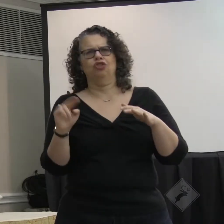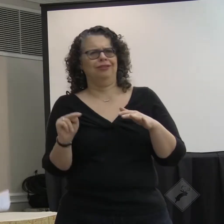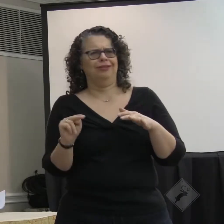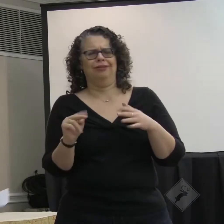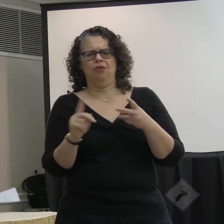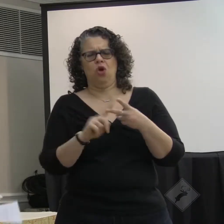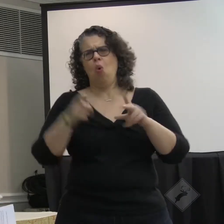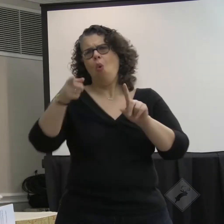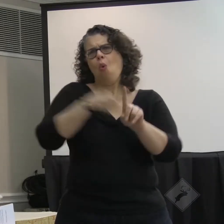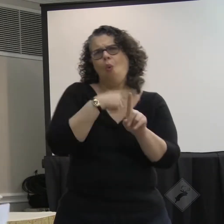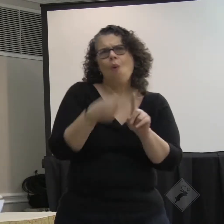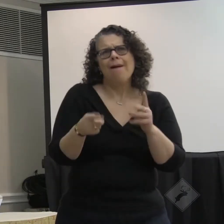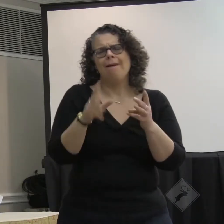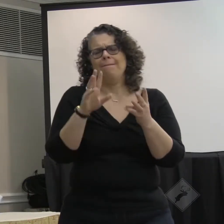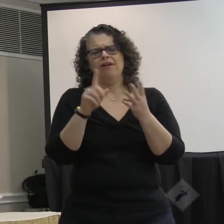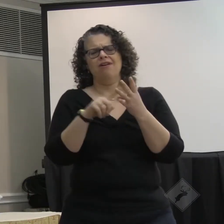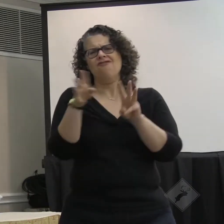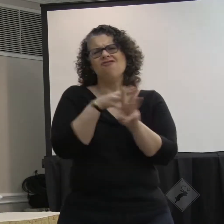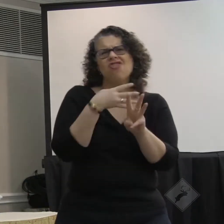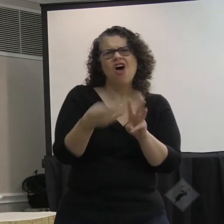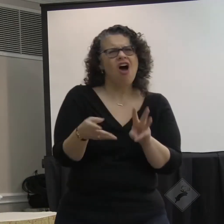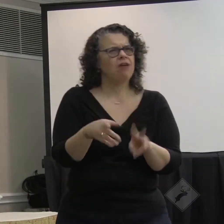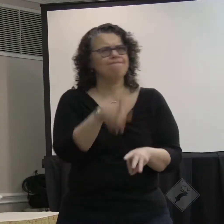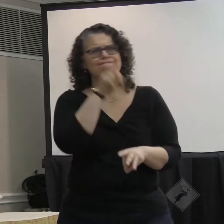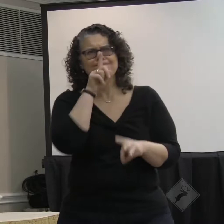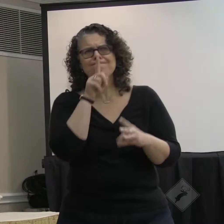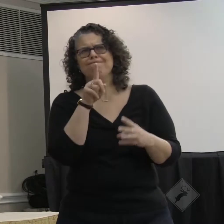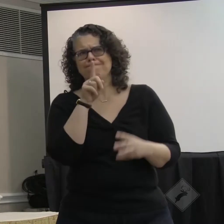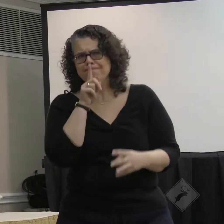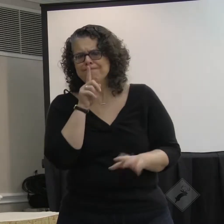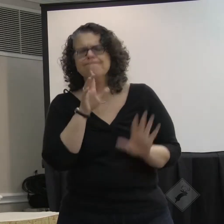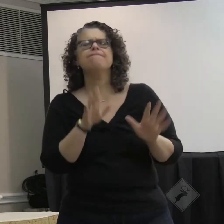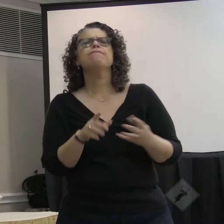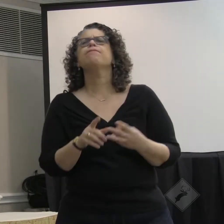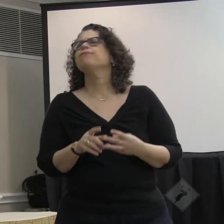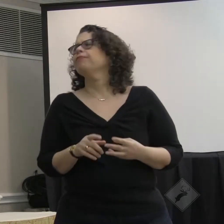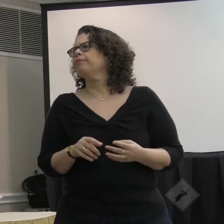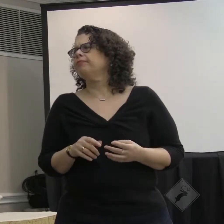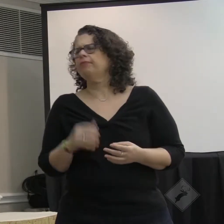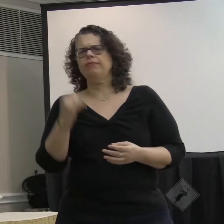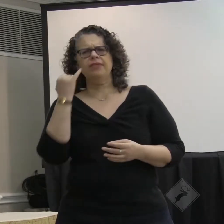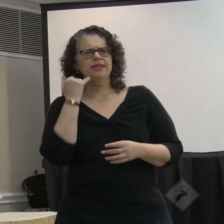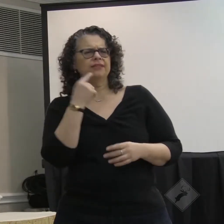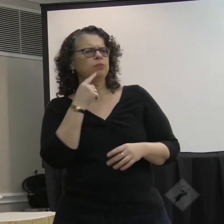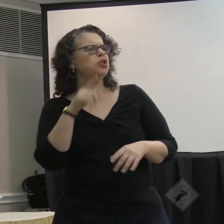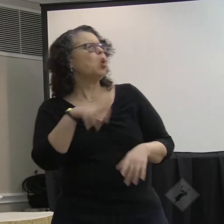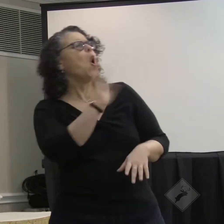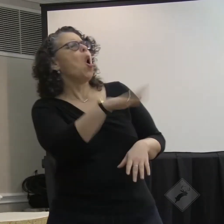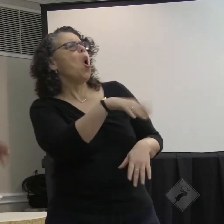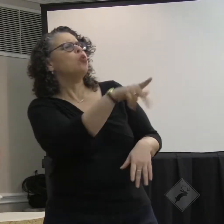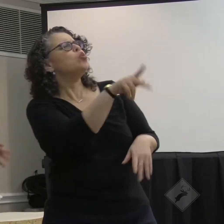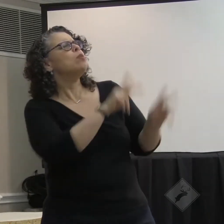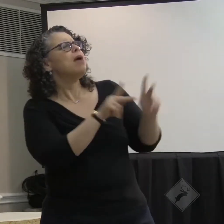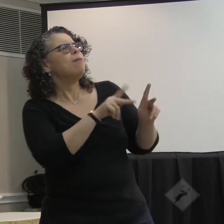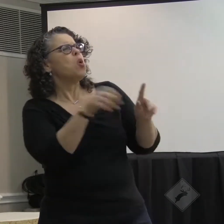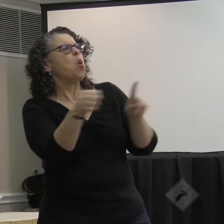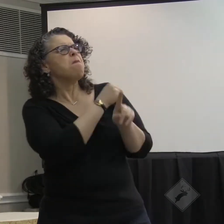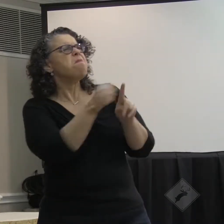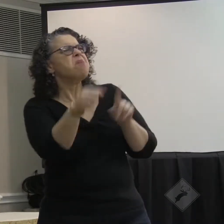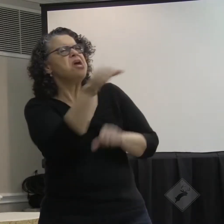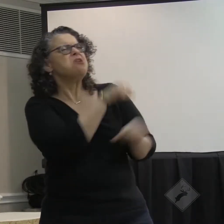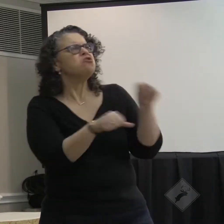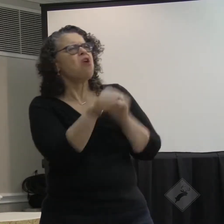all of it, whip, flog. If somebody tries to say, so you people who beat each other